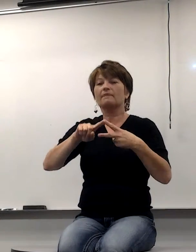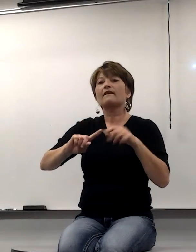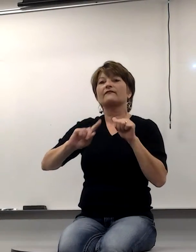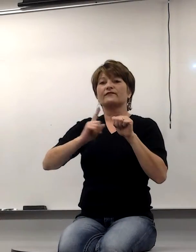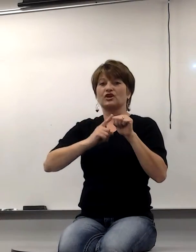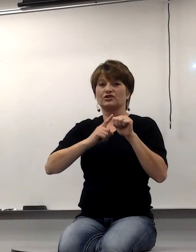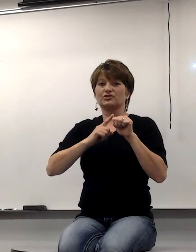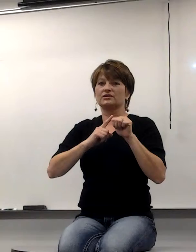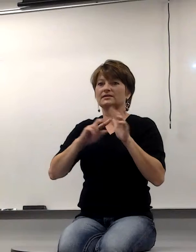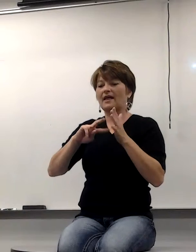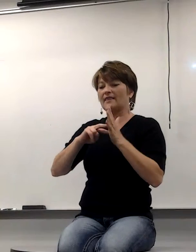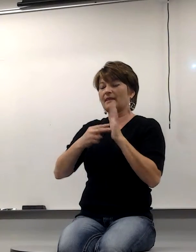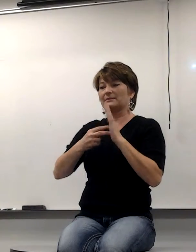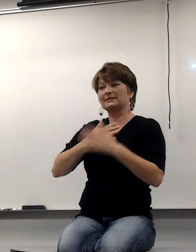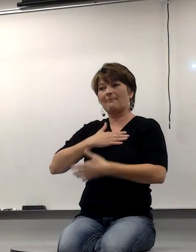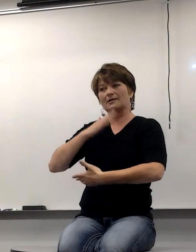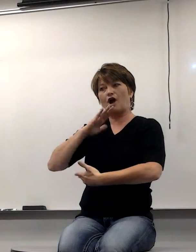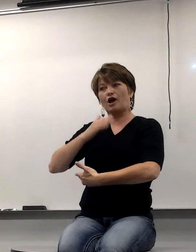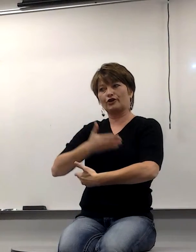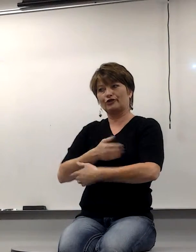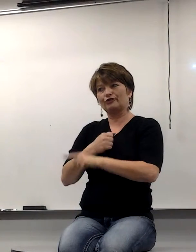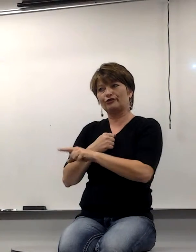So there was 2 problems with the medicine.